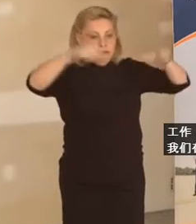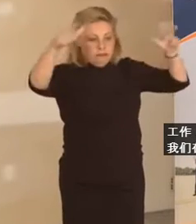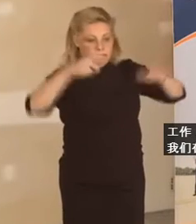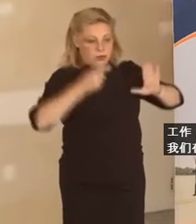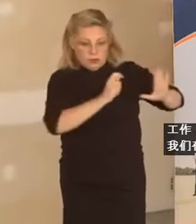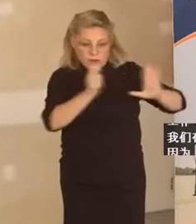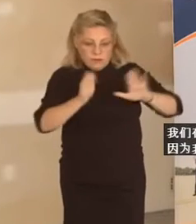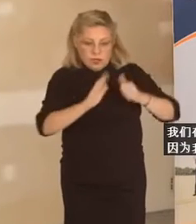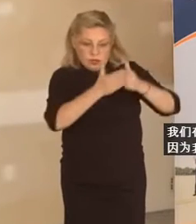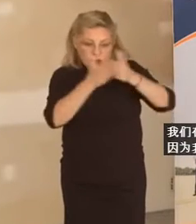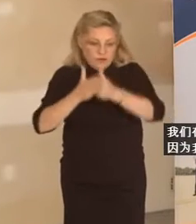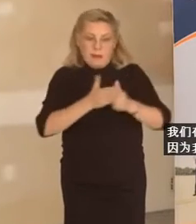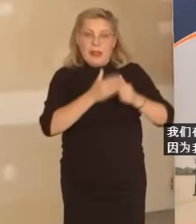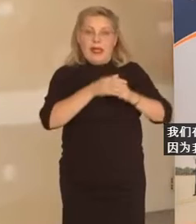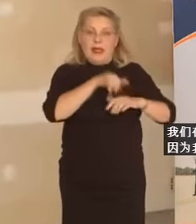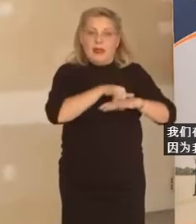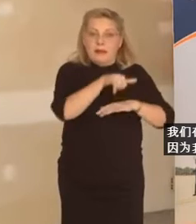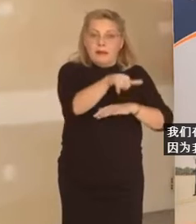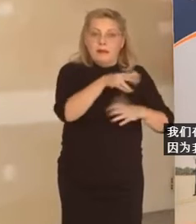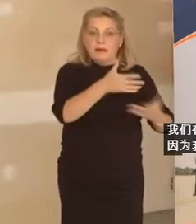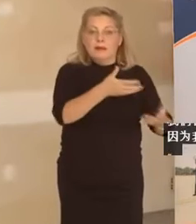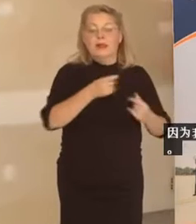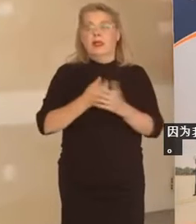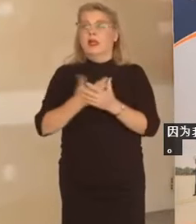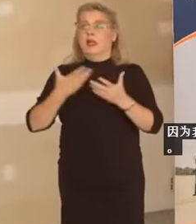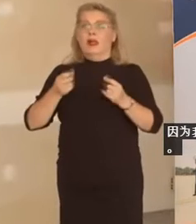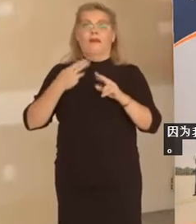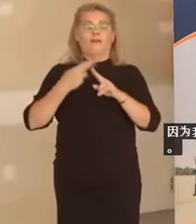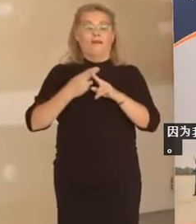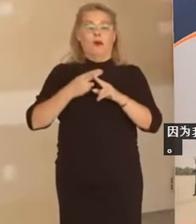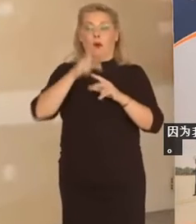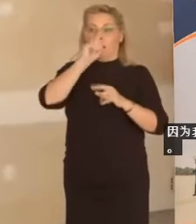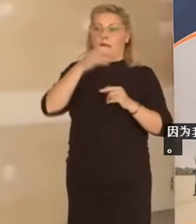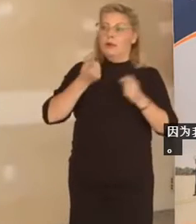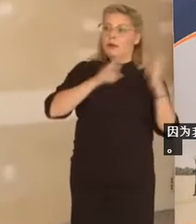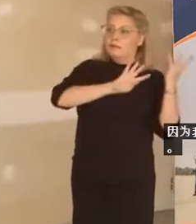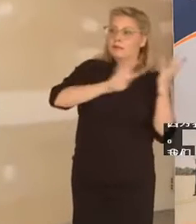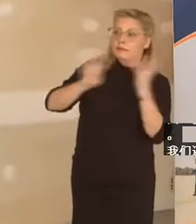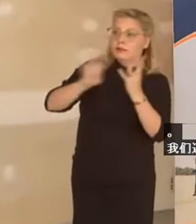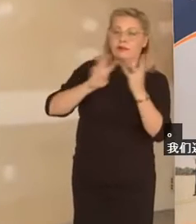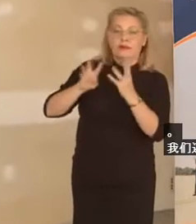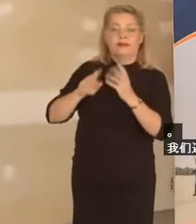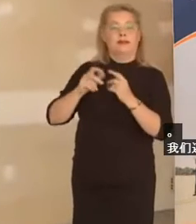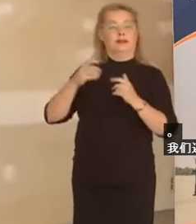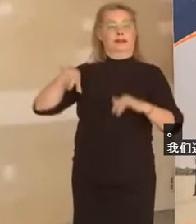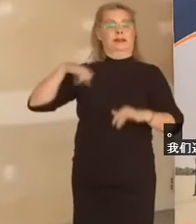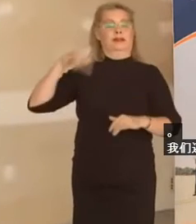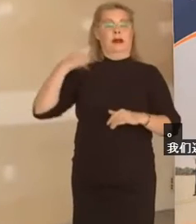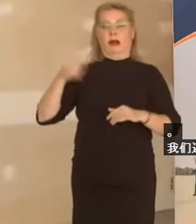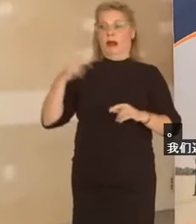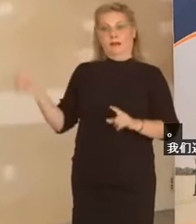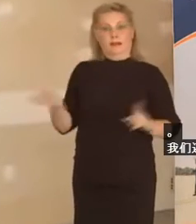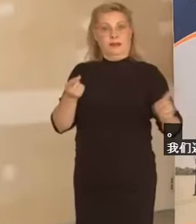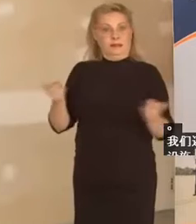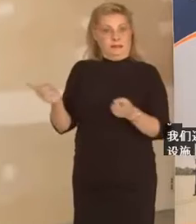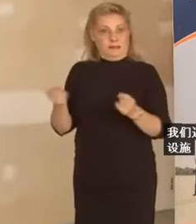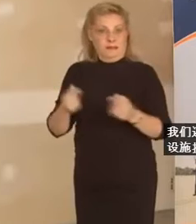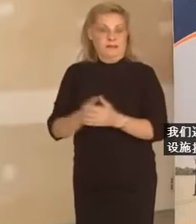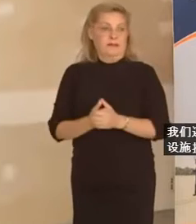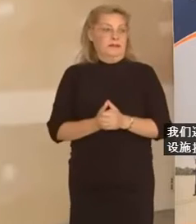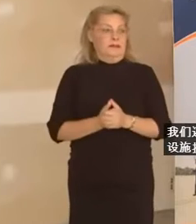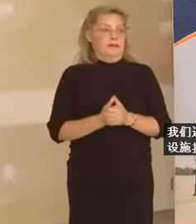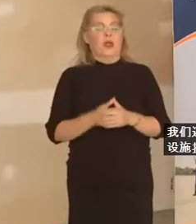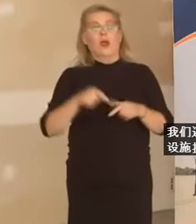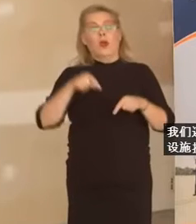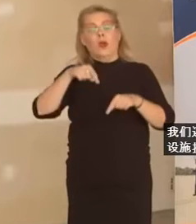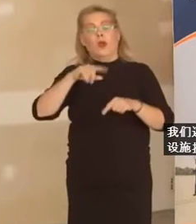South Wales for the strength of the rebound as we bounce back from COVID-19. We'll also see a new flight simulator facility